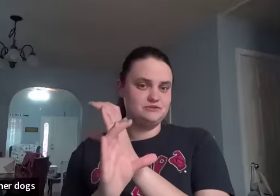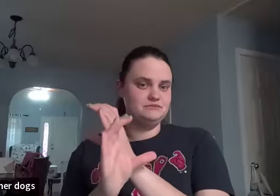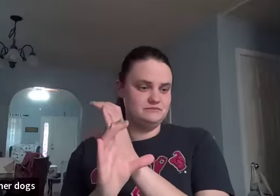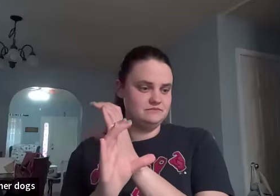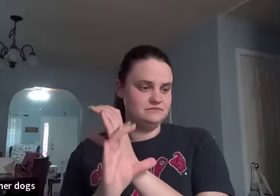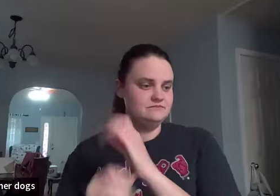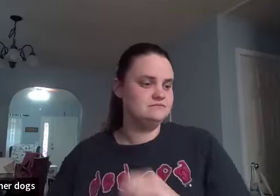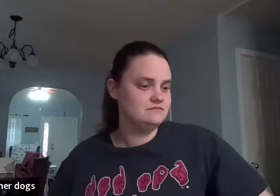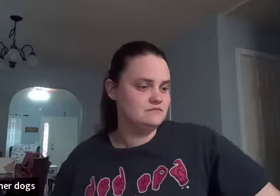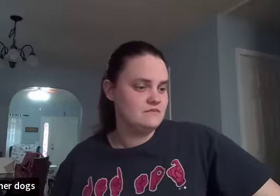chill.